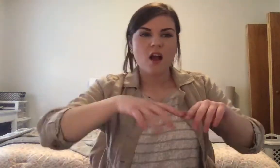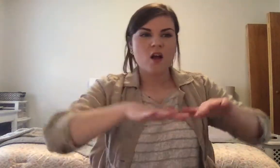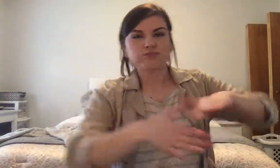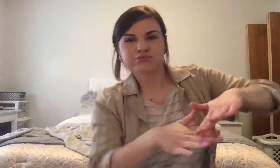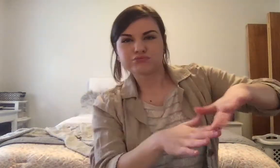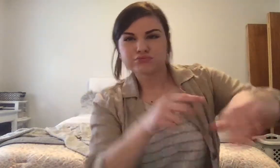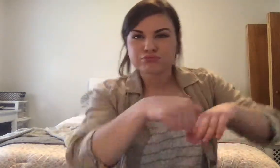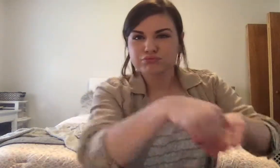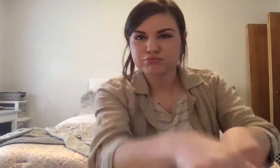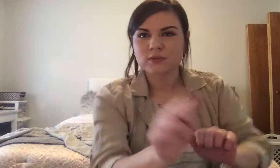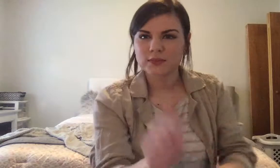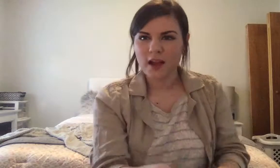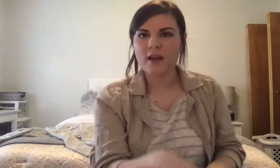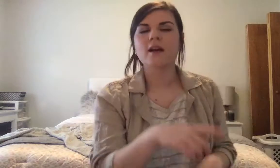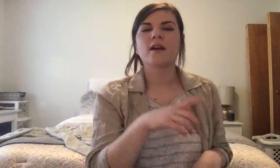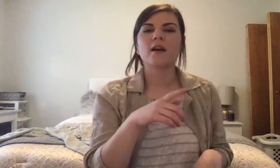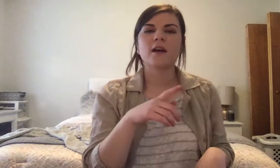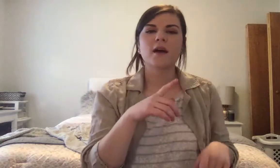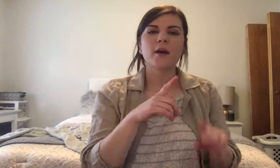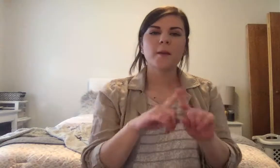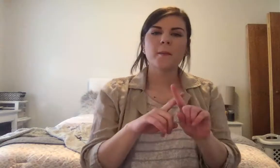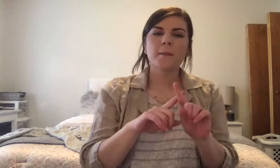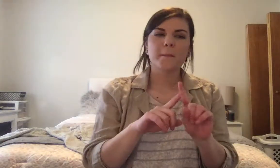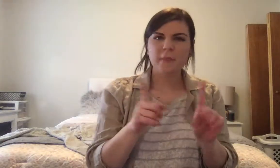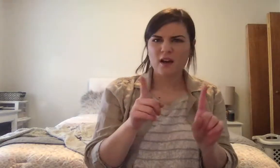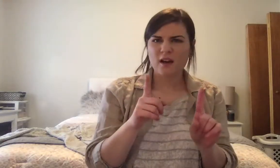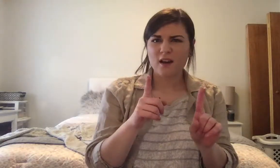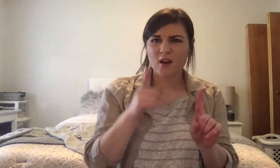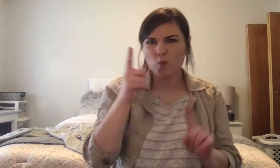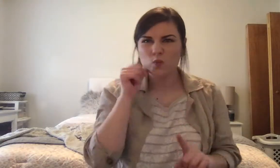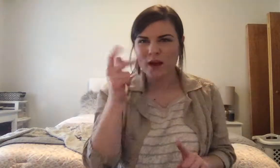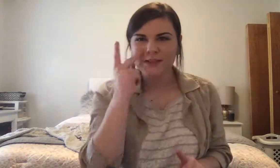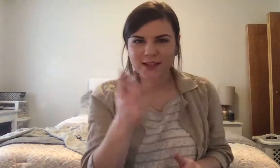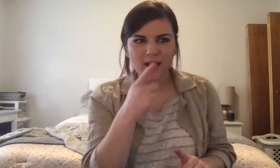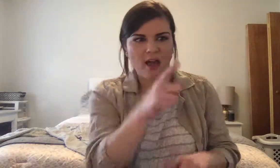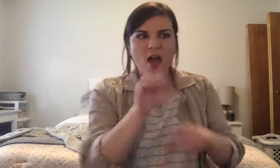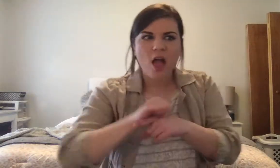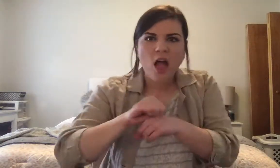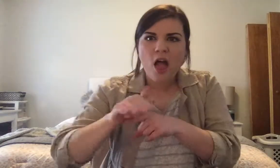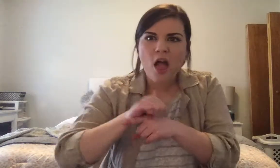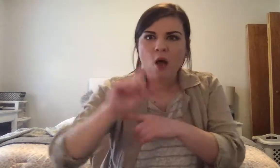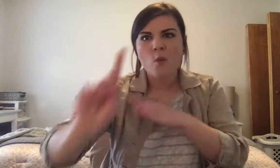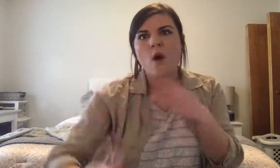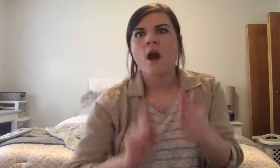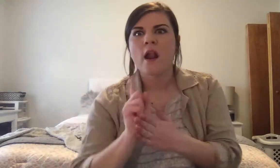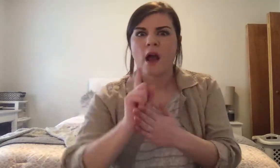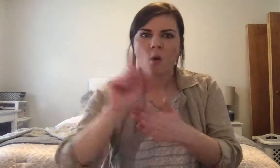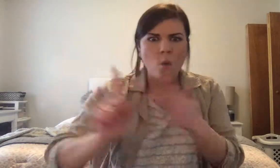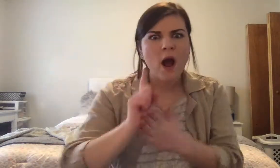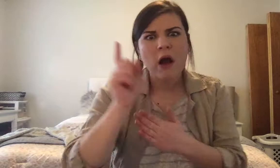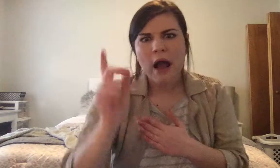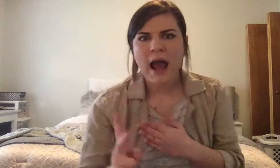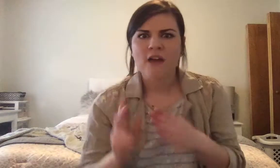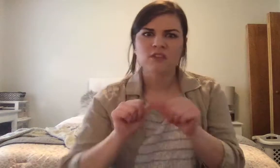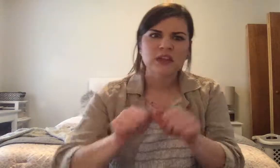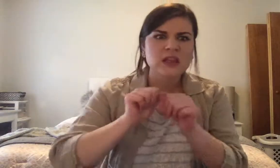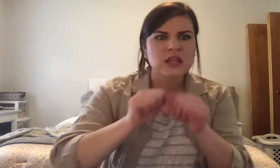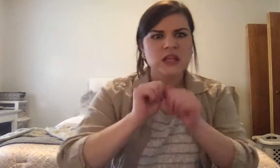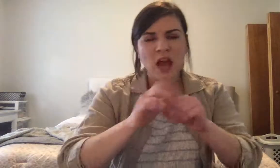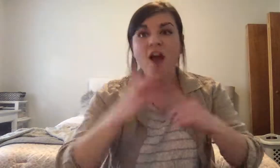really see, this guy's been trying this trick for an hour or maybe an hour and a half over and over again, and finally he lands it, and